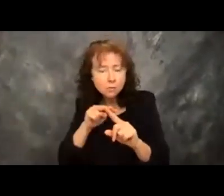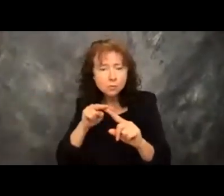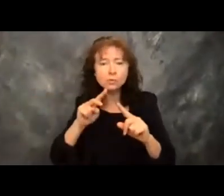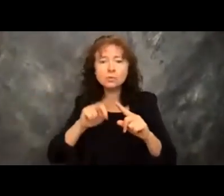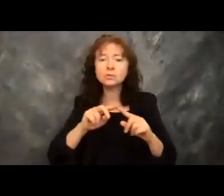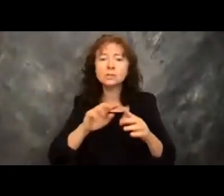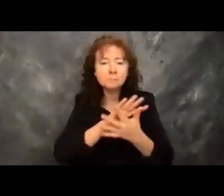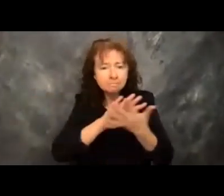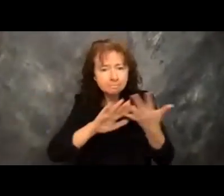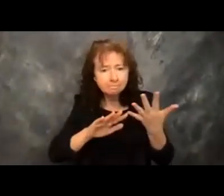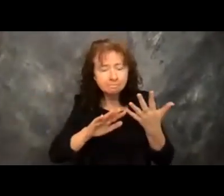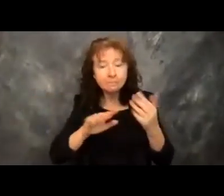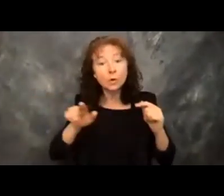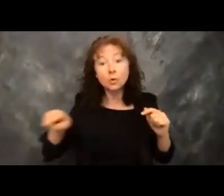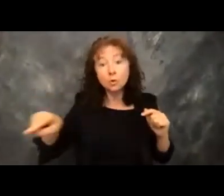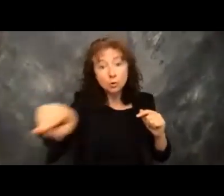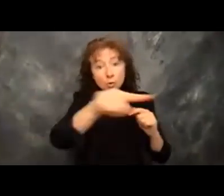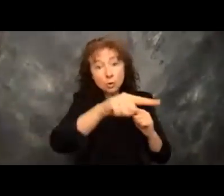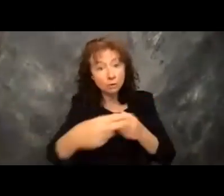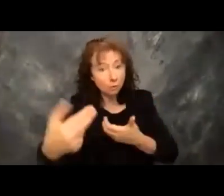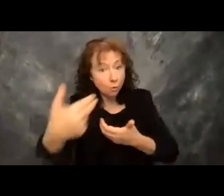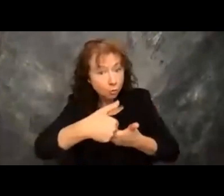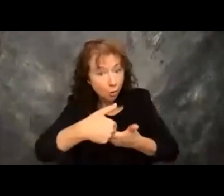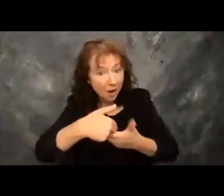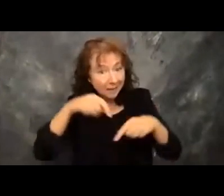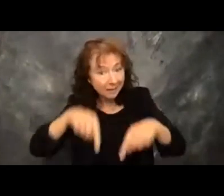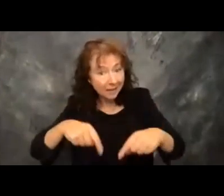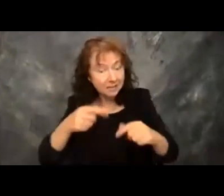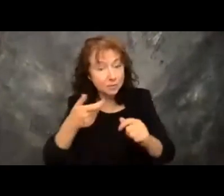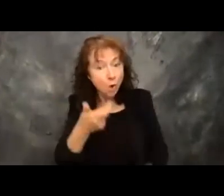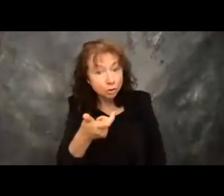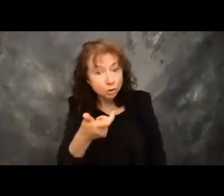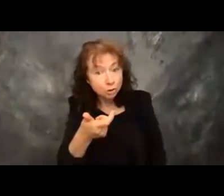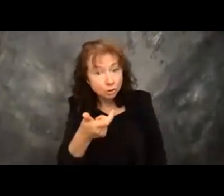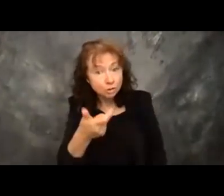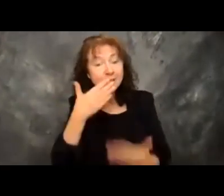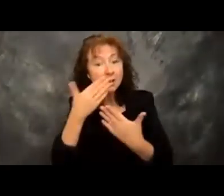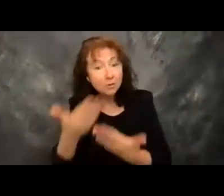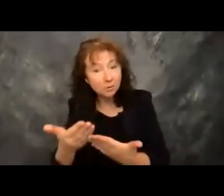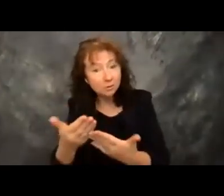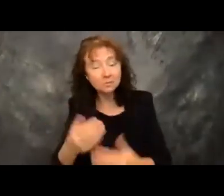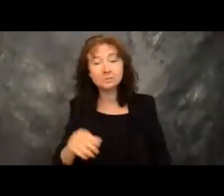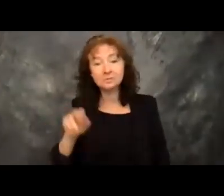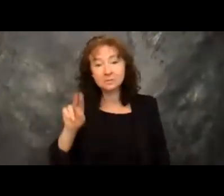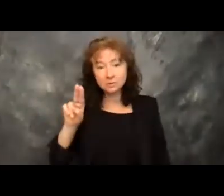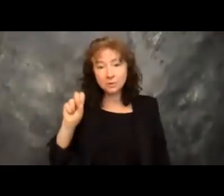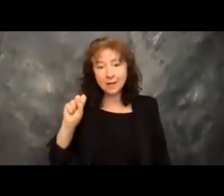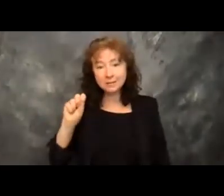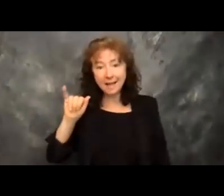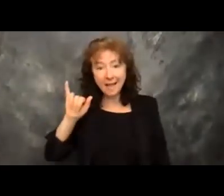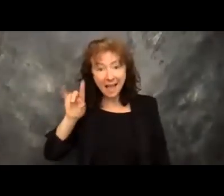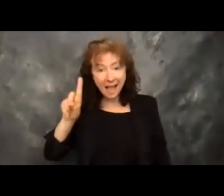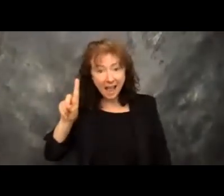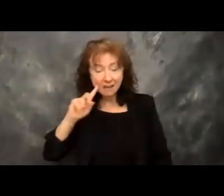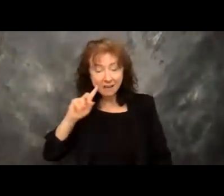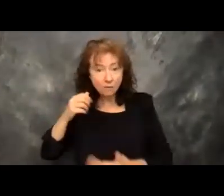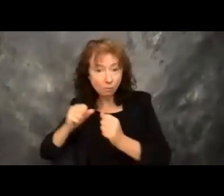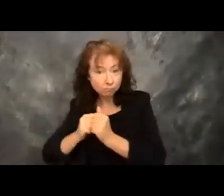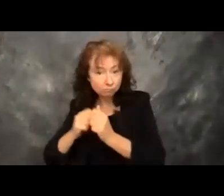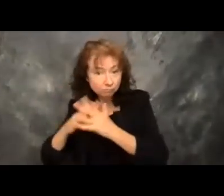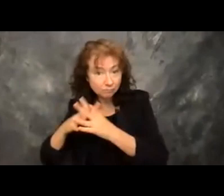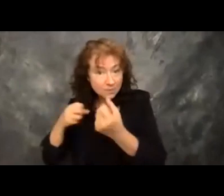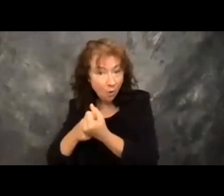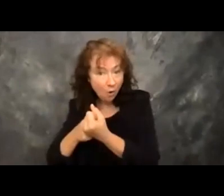with us in this incredibly interesting webinar, to USAID for supporting our event. I want to give an amazing thank